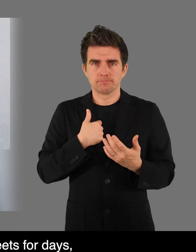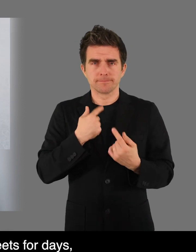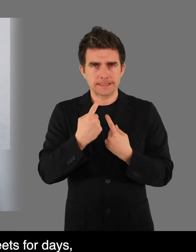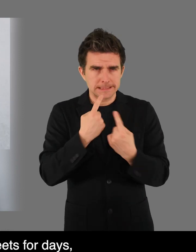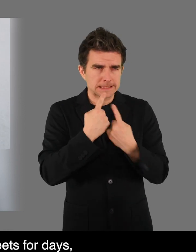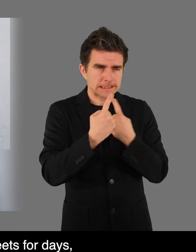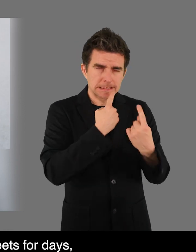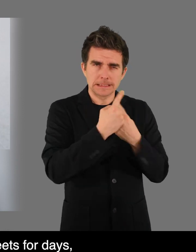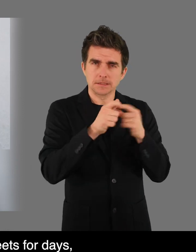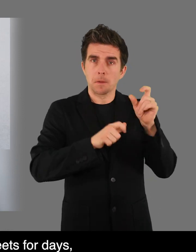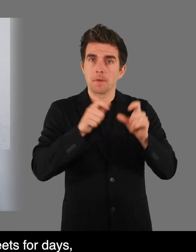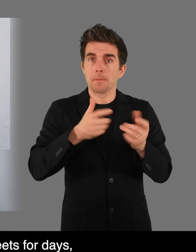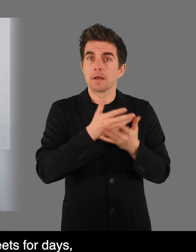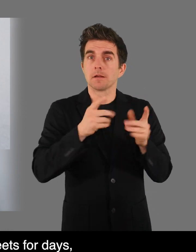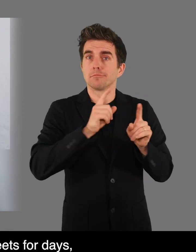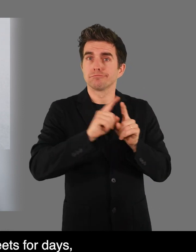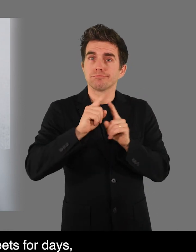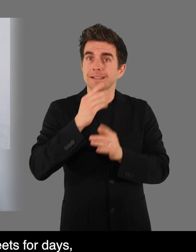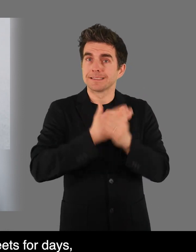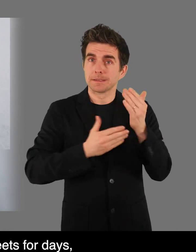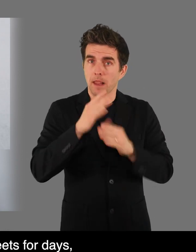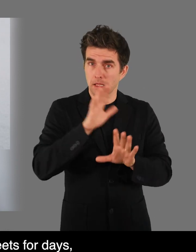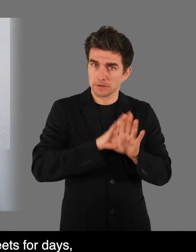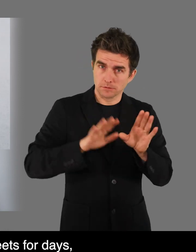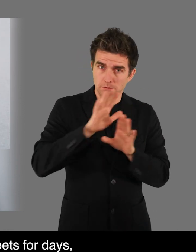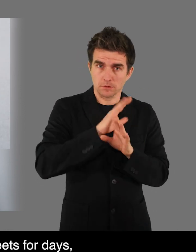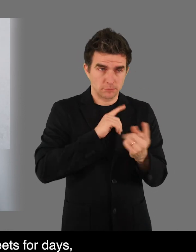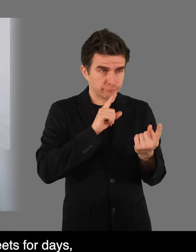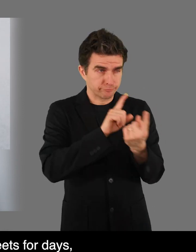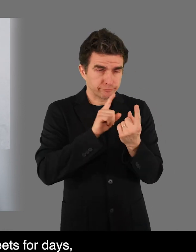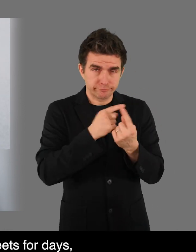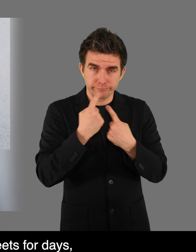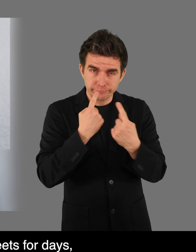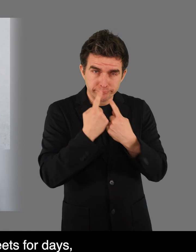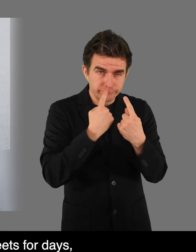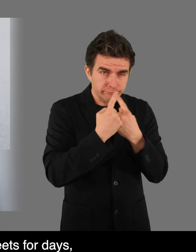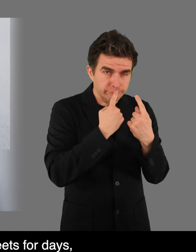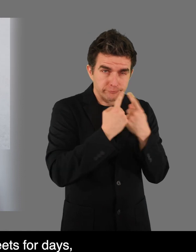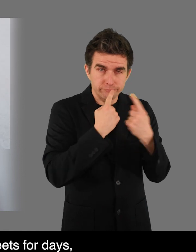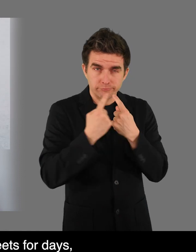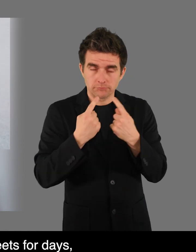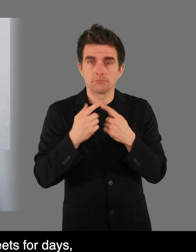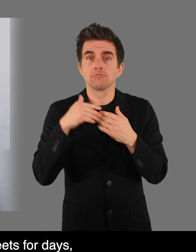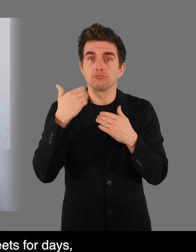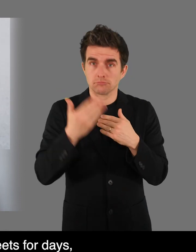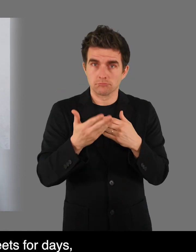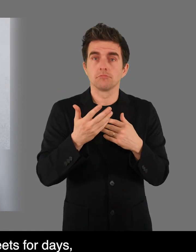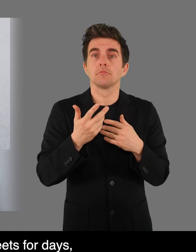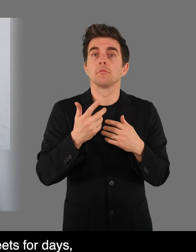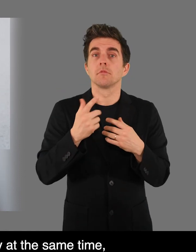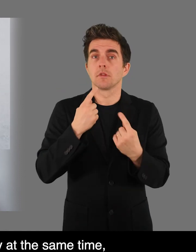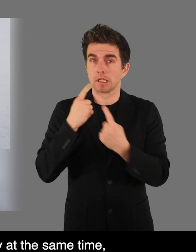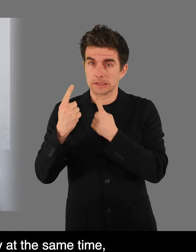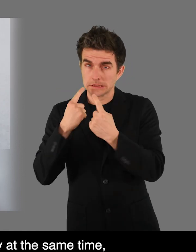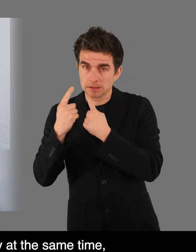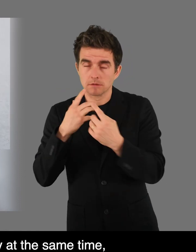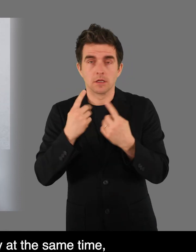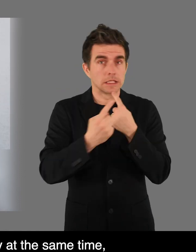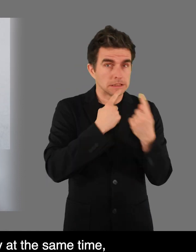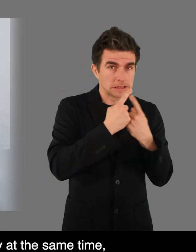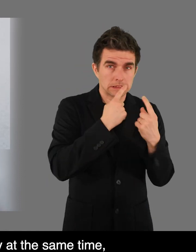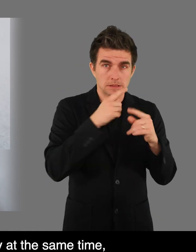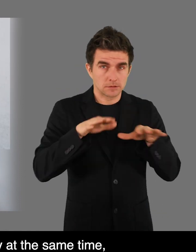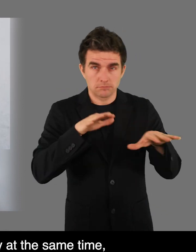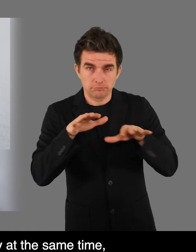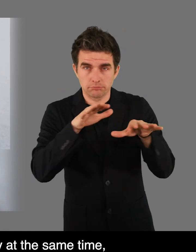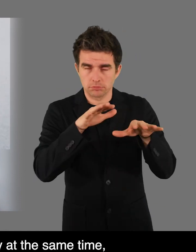We ended up being on the street for days, mobilizing persons with disabilities across the country to be on the street